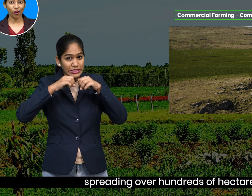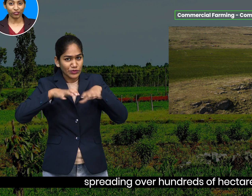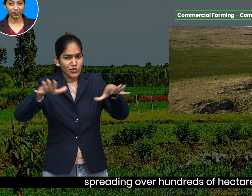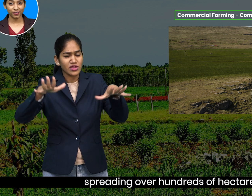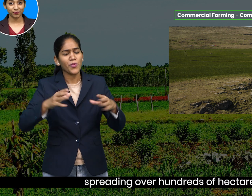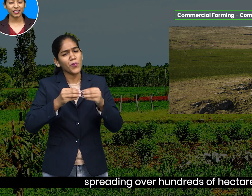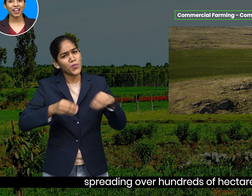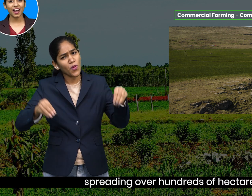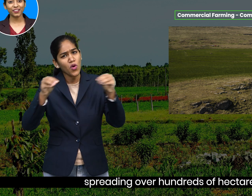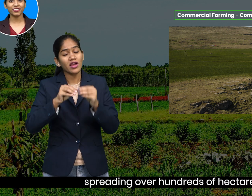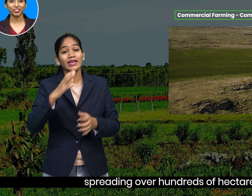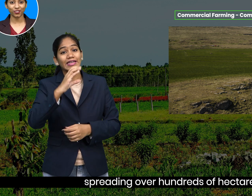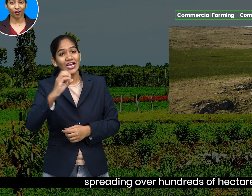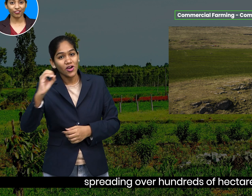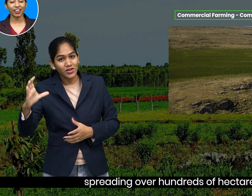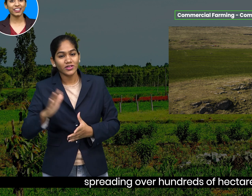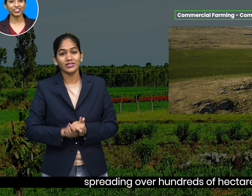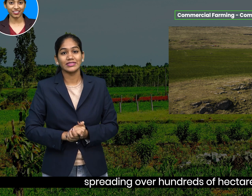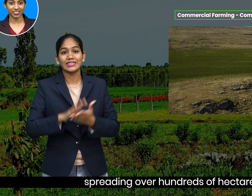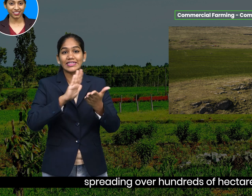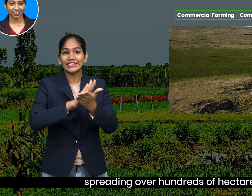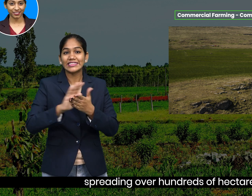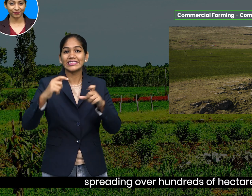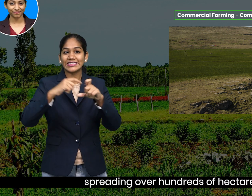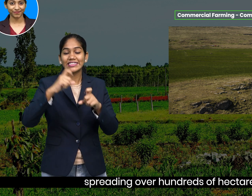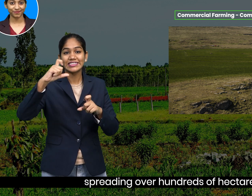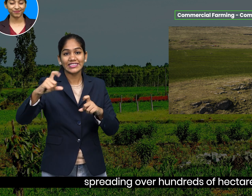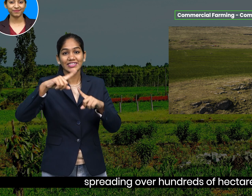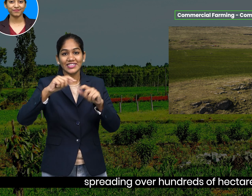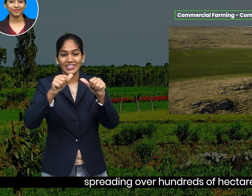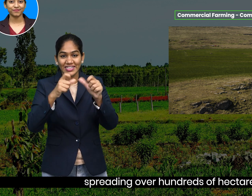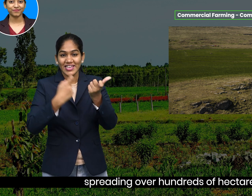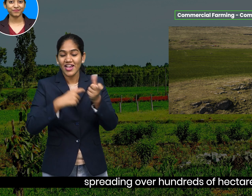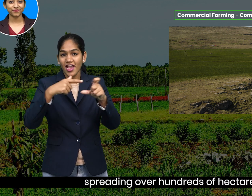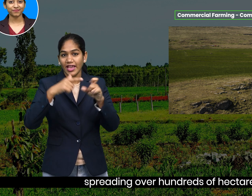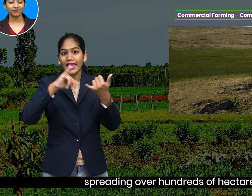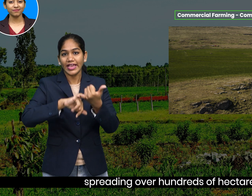spreading over hundreds of hectares.